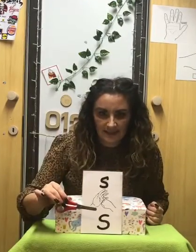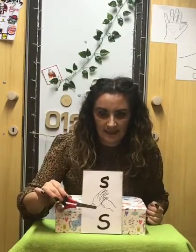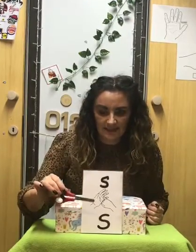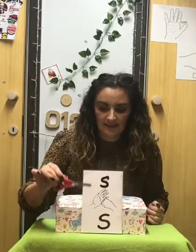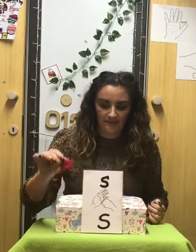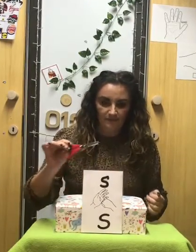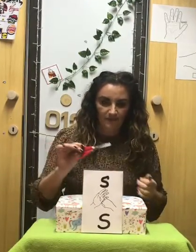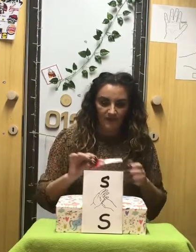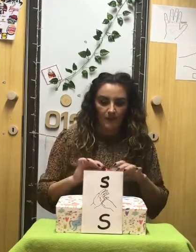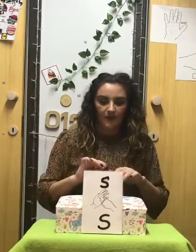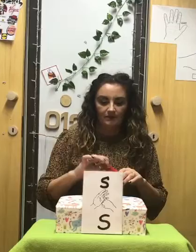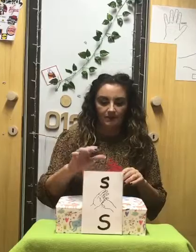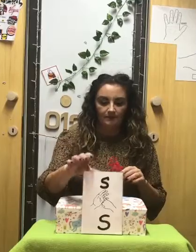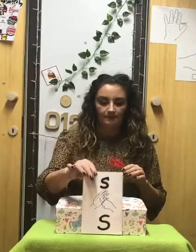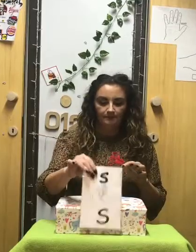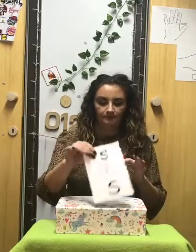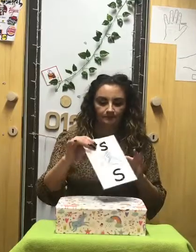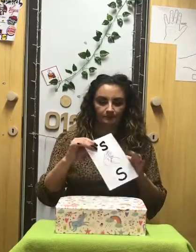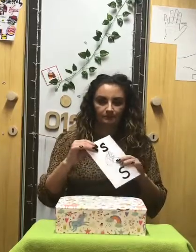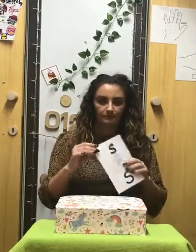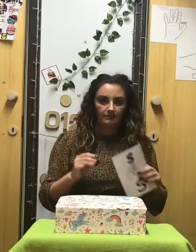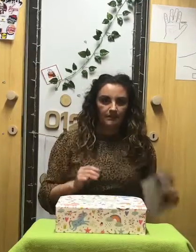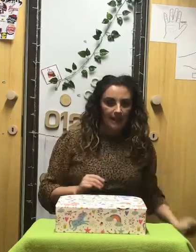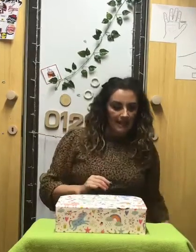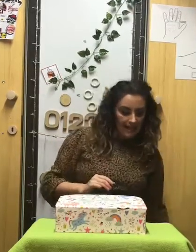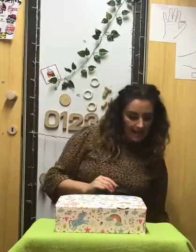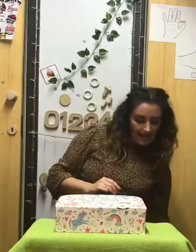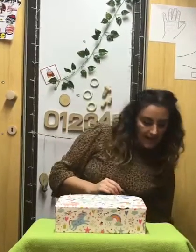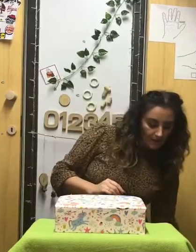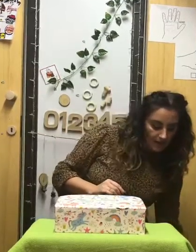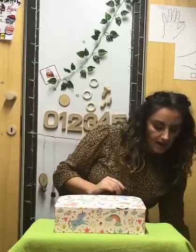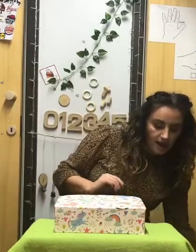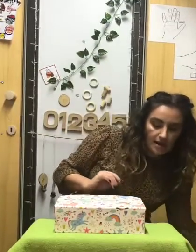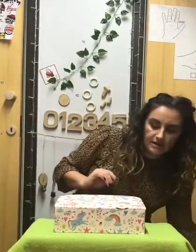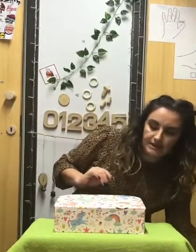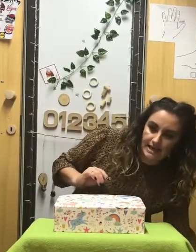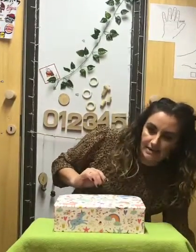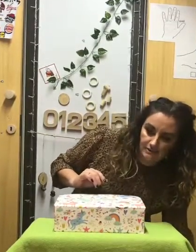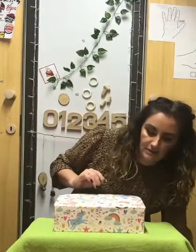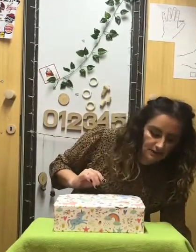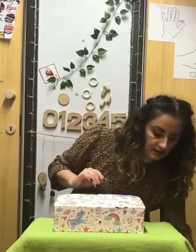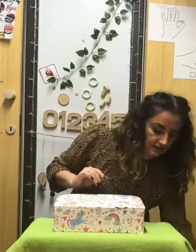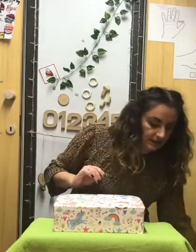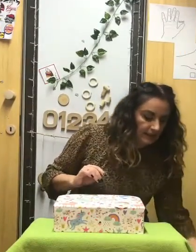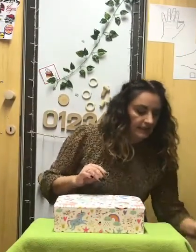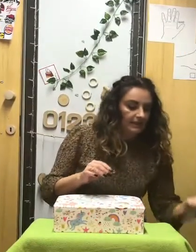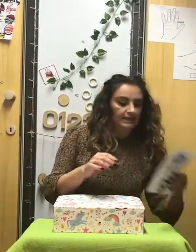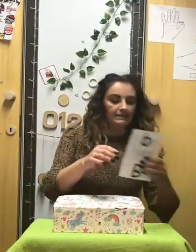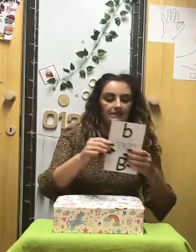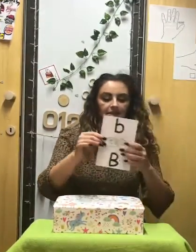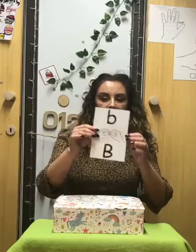Scissors. Well done. And our last sound is the